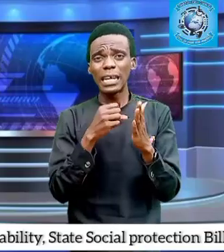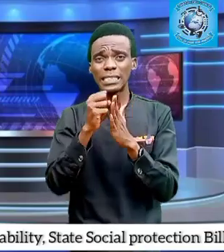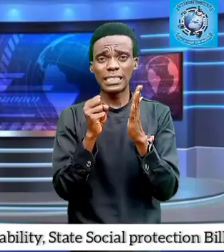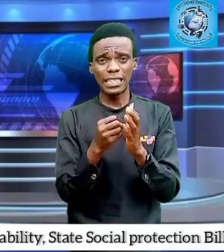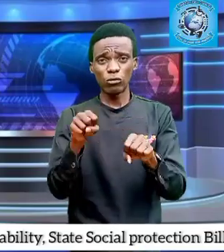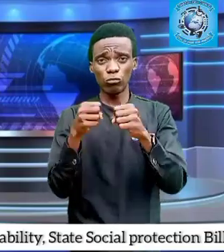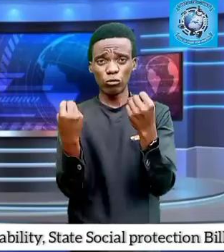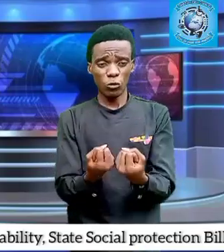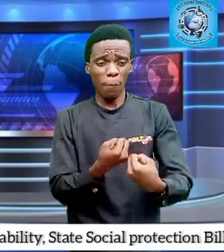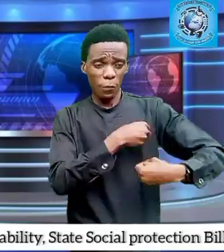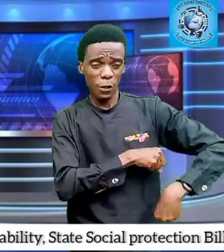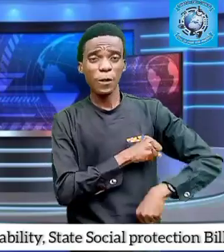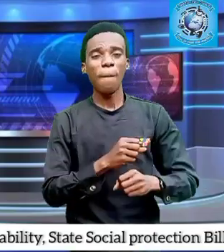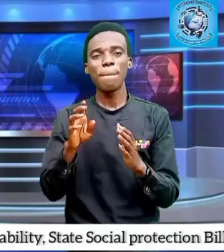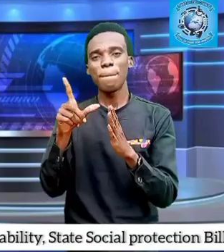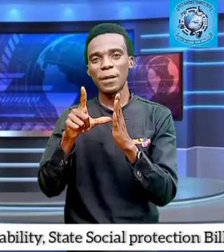social protection bills.